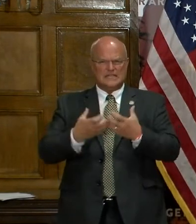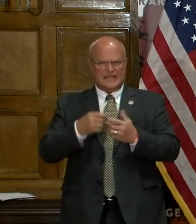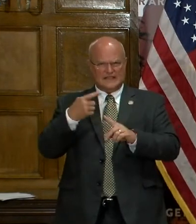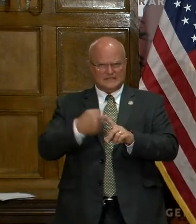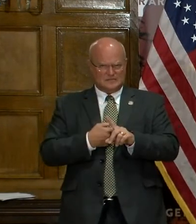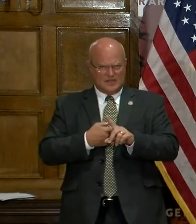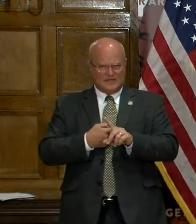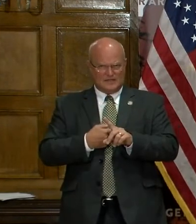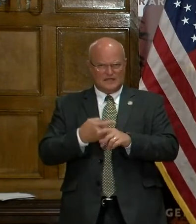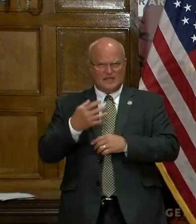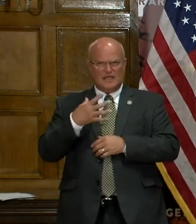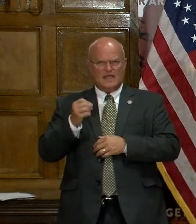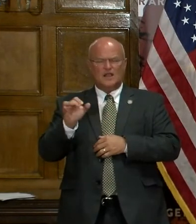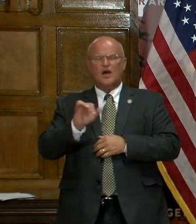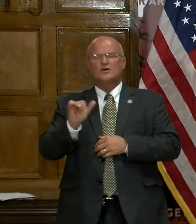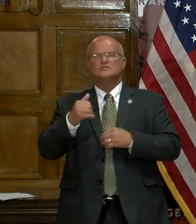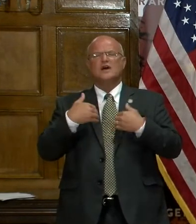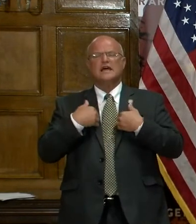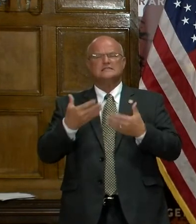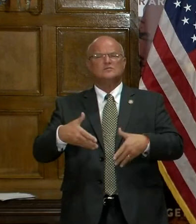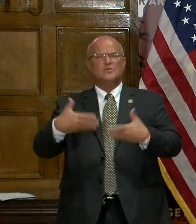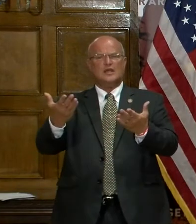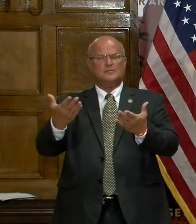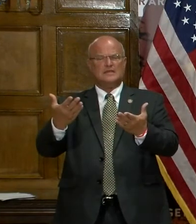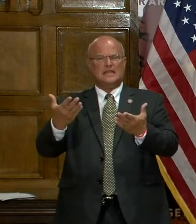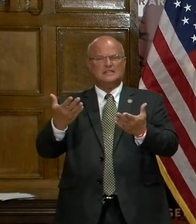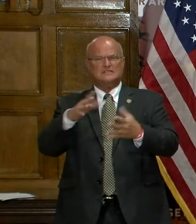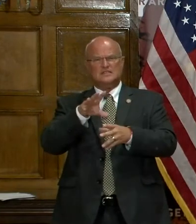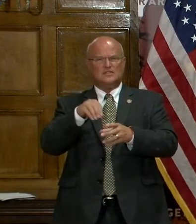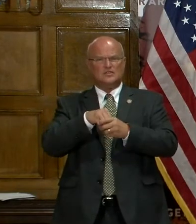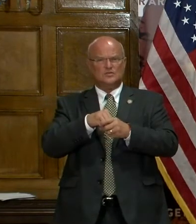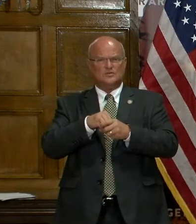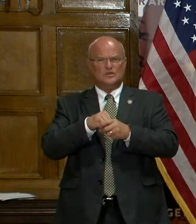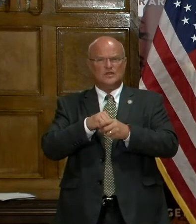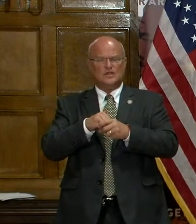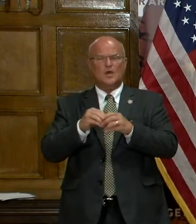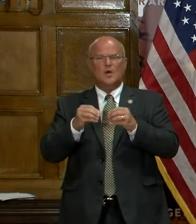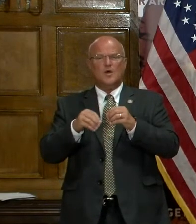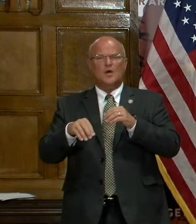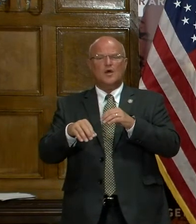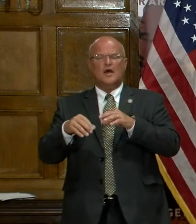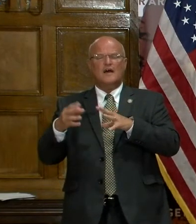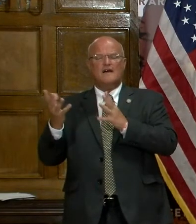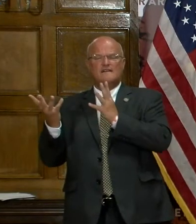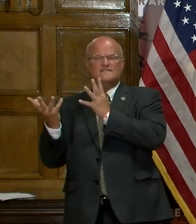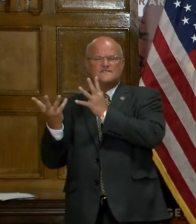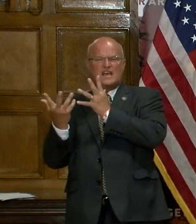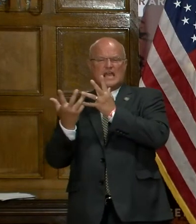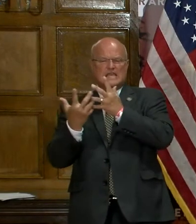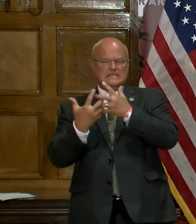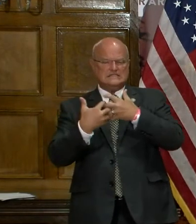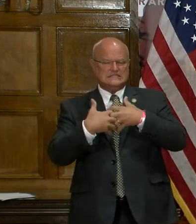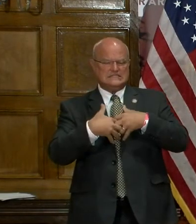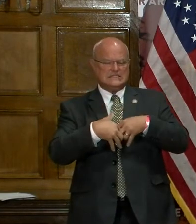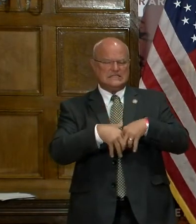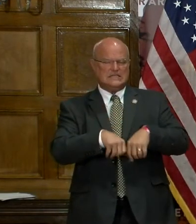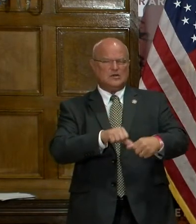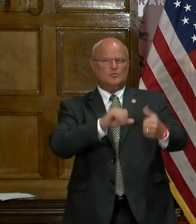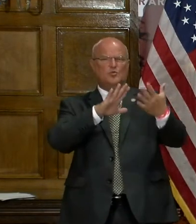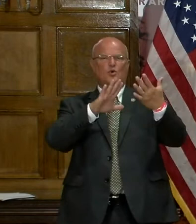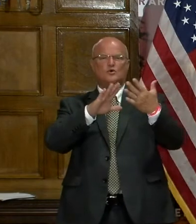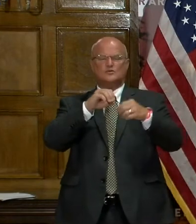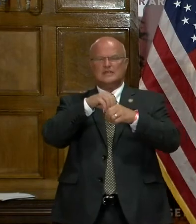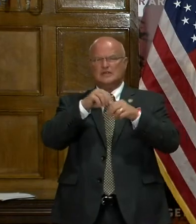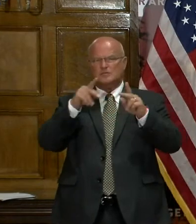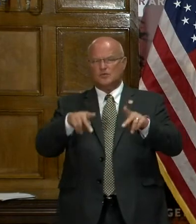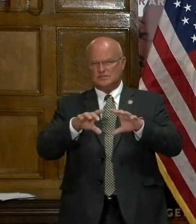month, and also had some recommendations, including a more phased-in approach to returning to